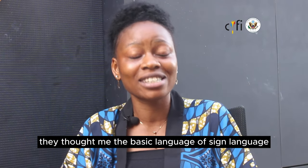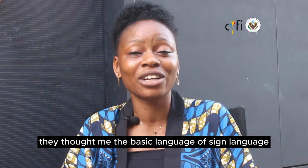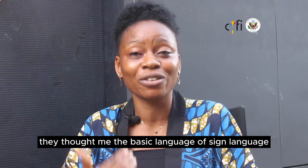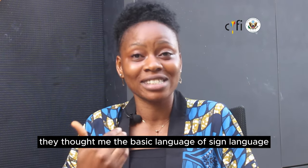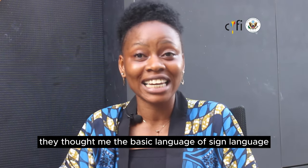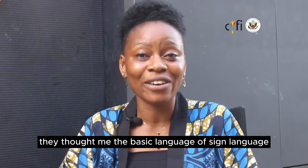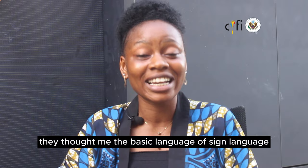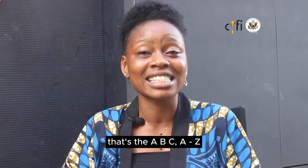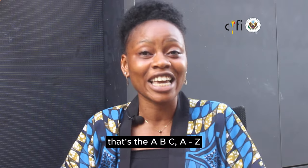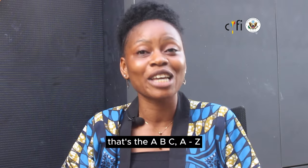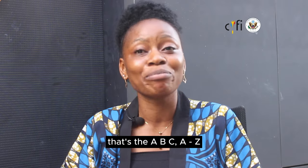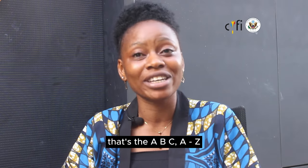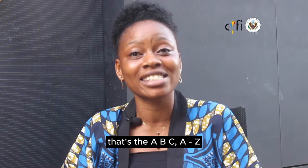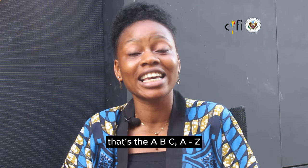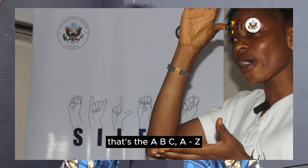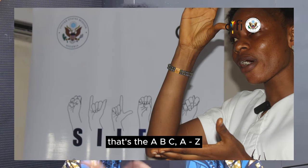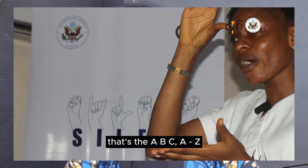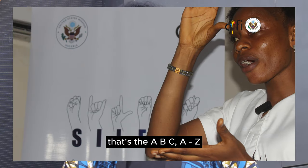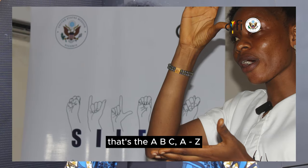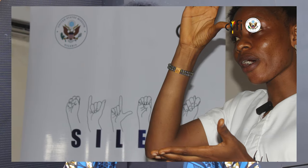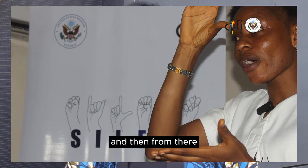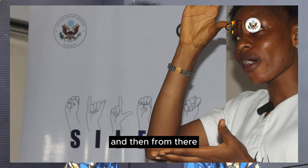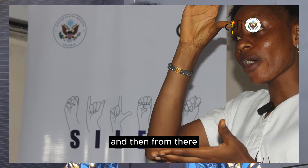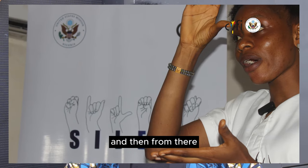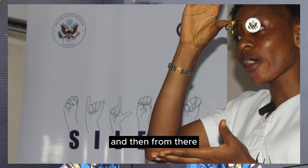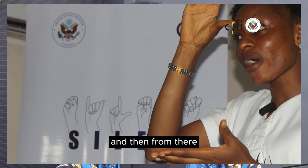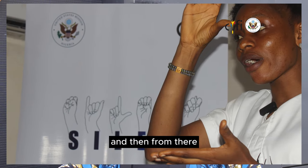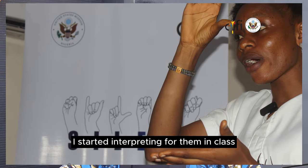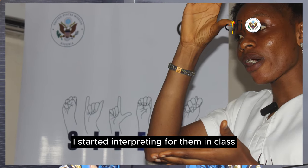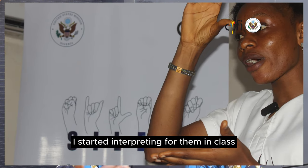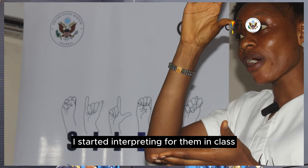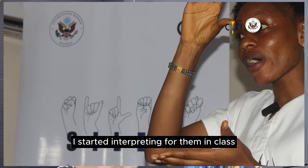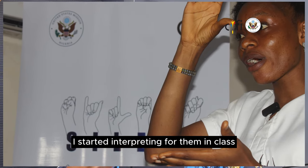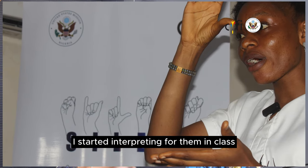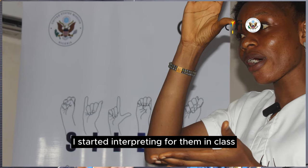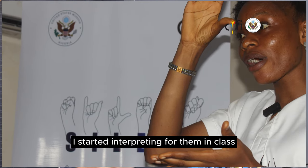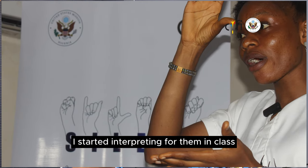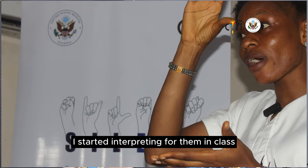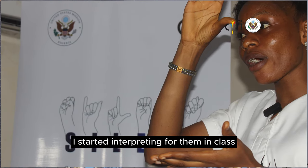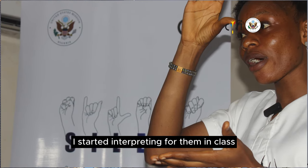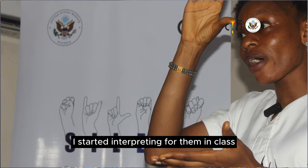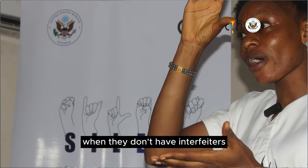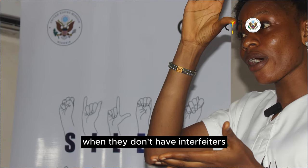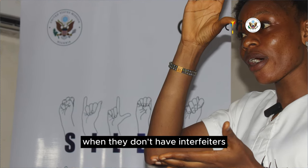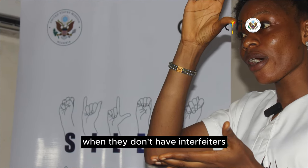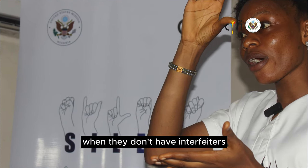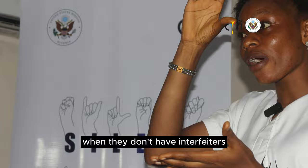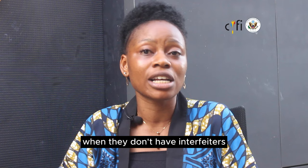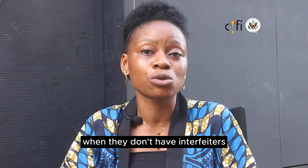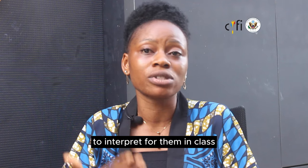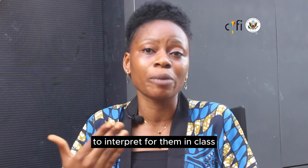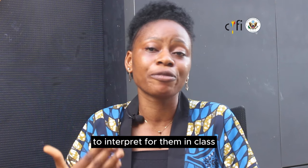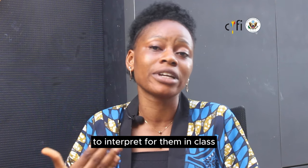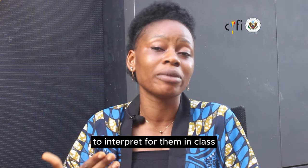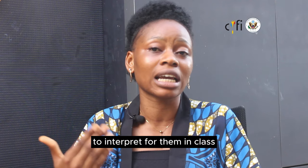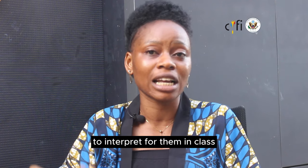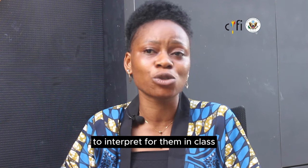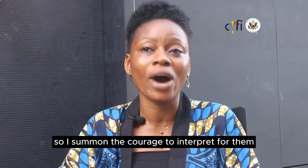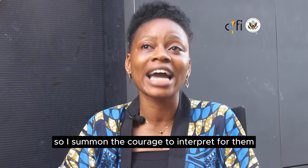knowledge of sign language as A, B, C, A to Z. And then from there, I started interpreting for them in class when they don't have interpreters to interpret for them in class. So I